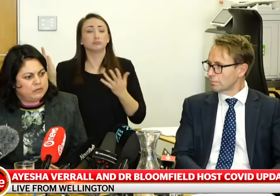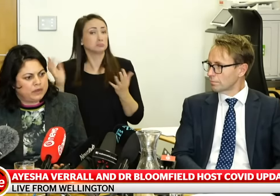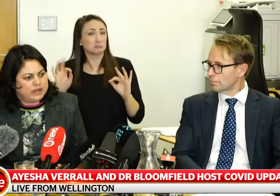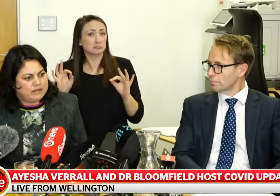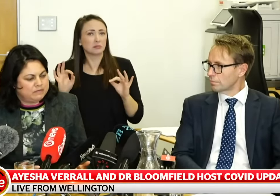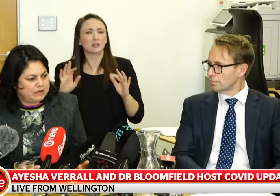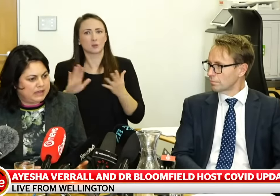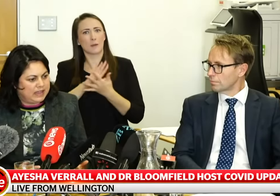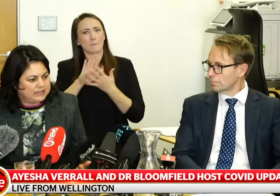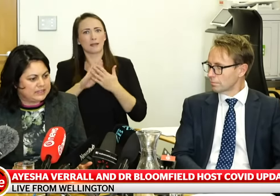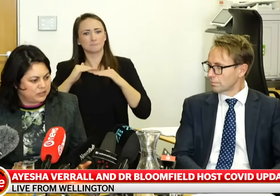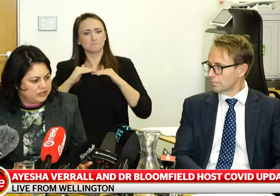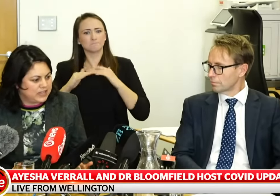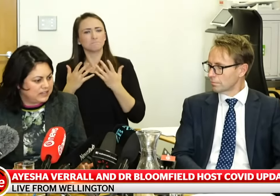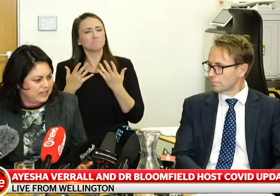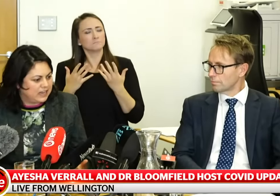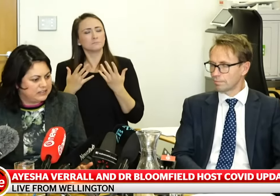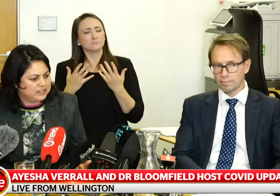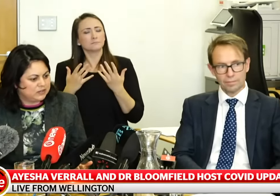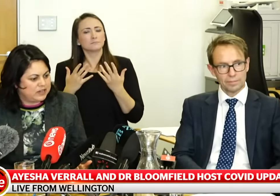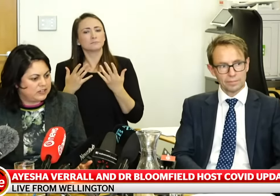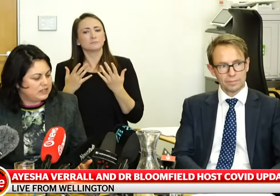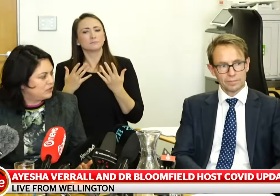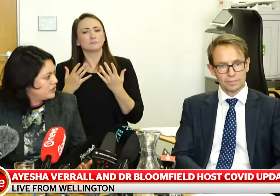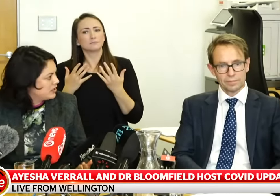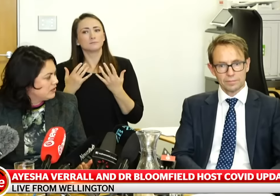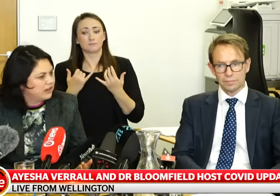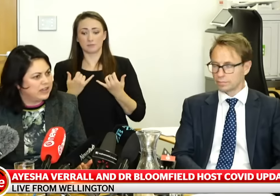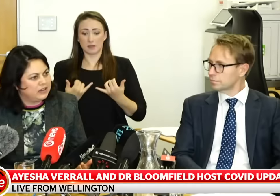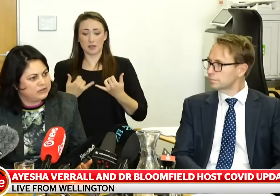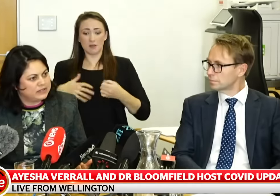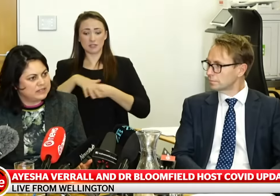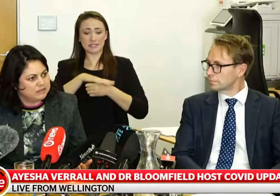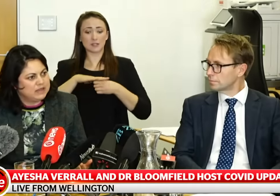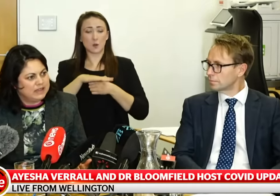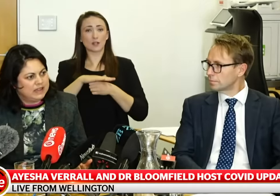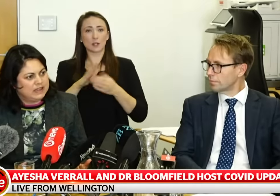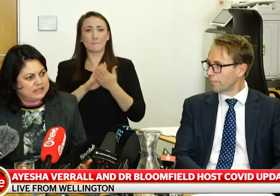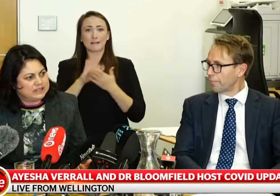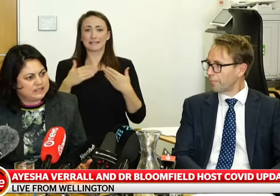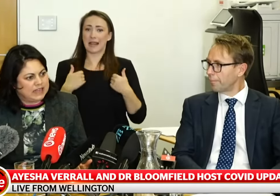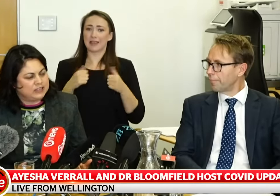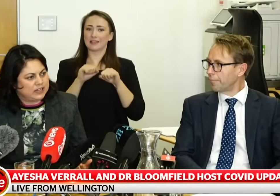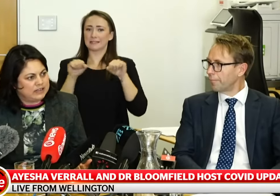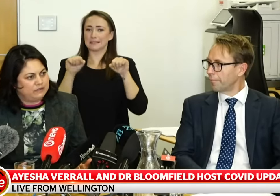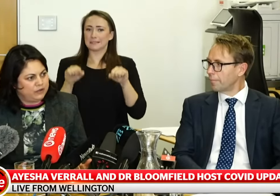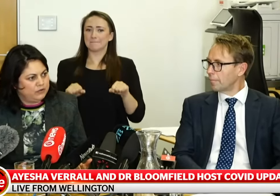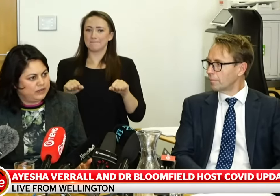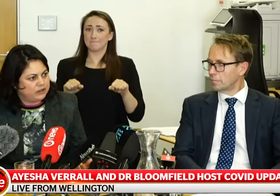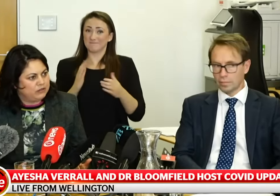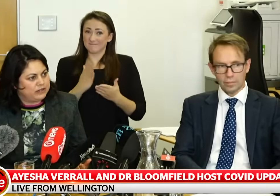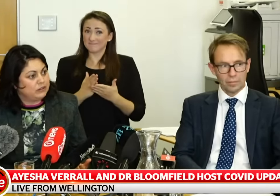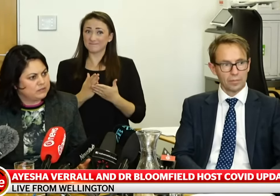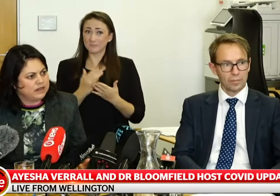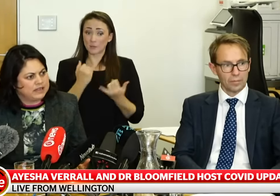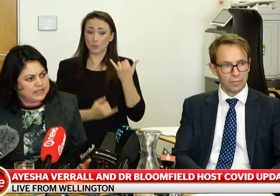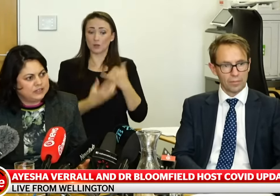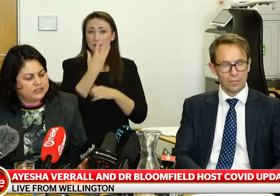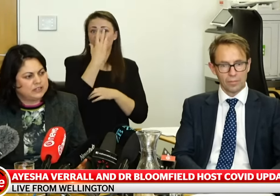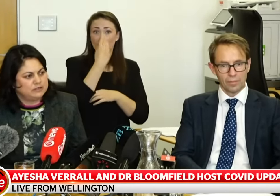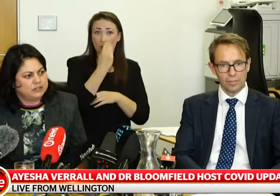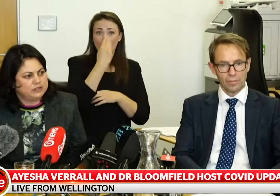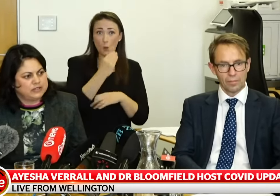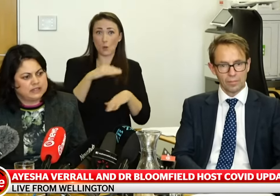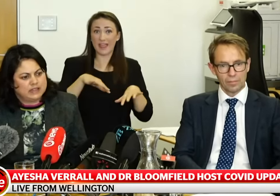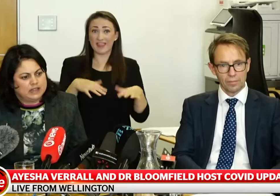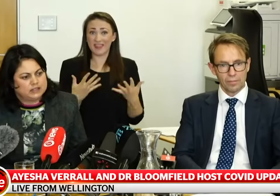We, as it turns out in our current situation, the pressure on our health system is largely flu, and the COVID